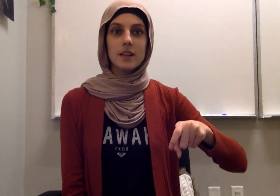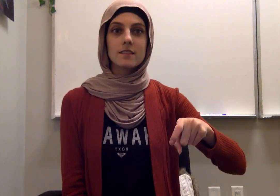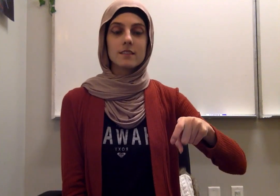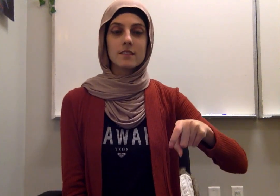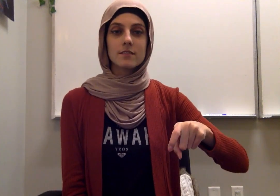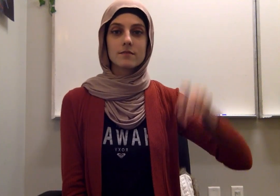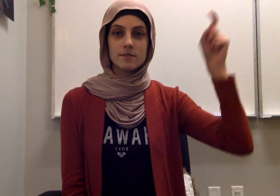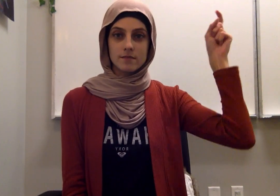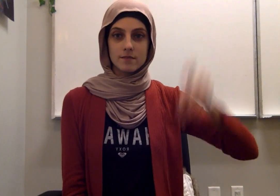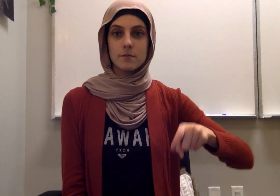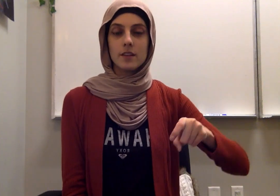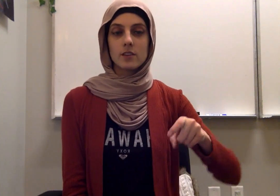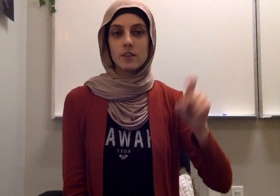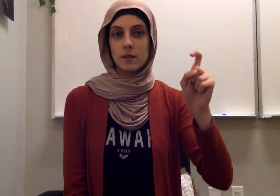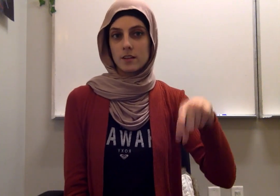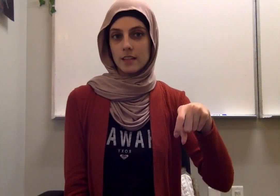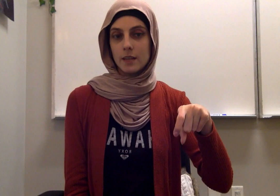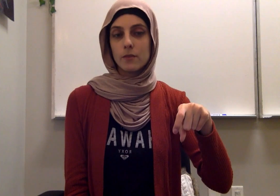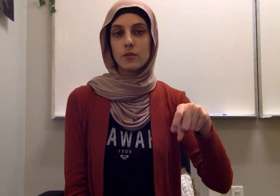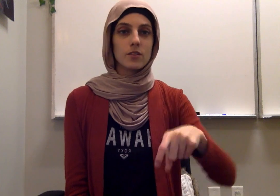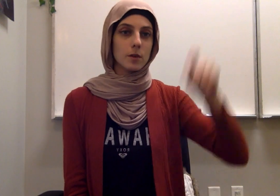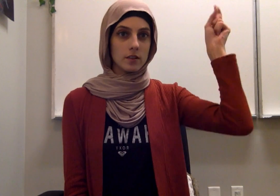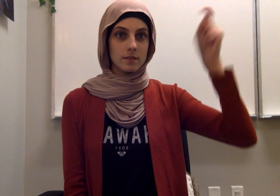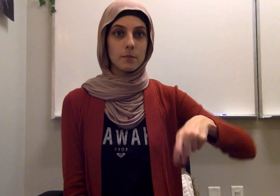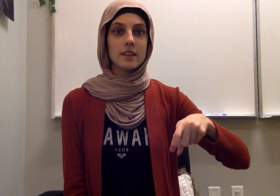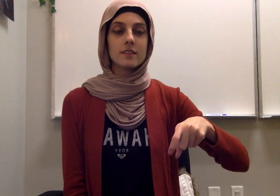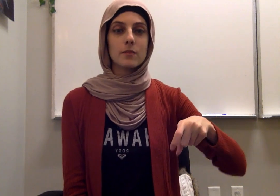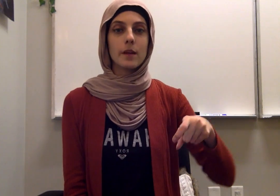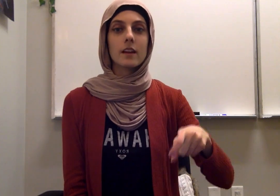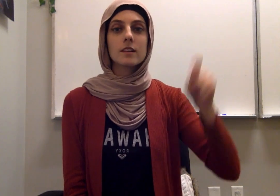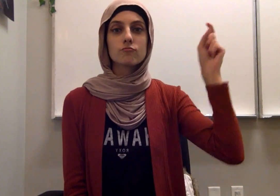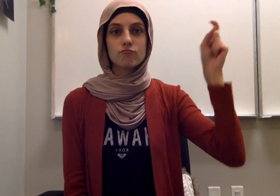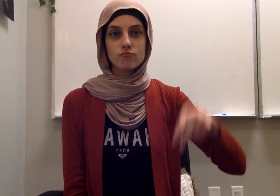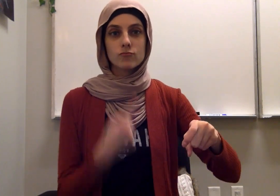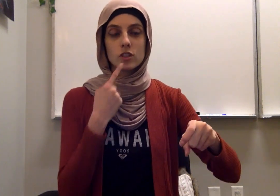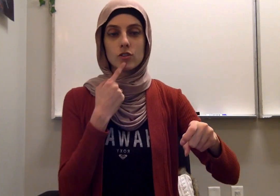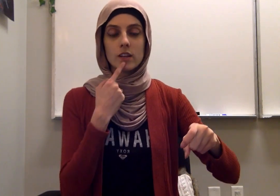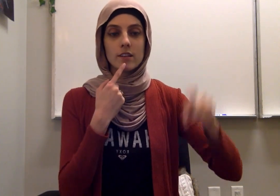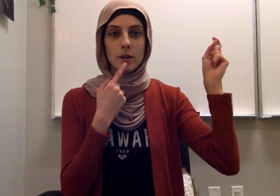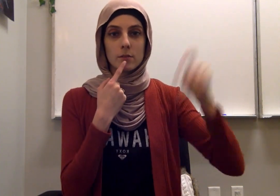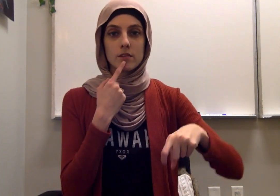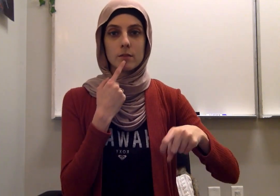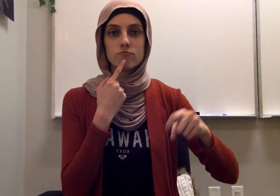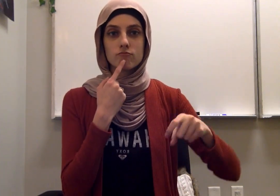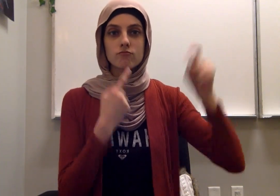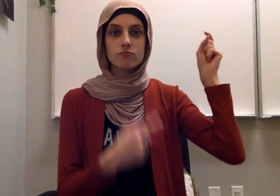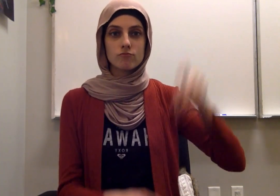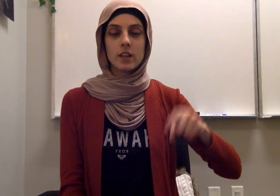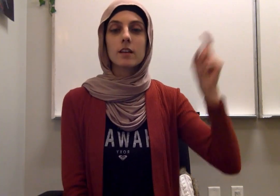must, okay, so we learned need before is small, must is big, should has a mouth morpheme. Okay,